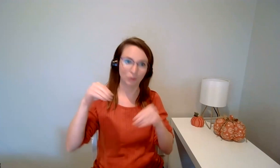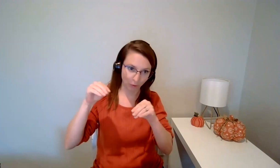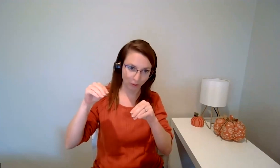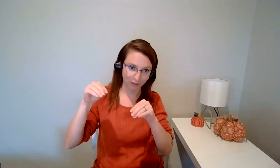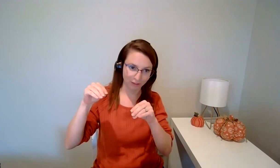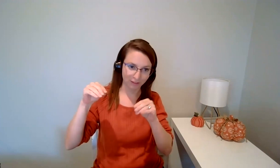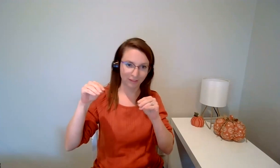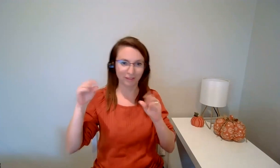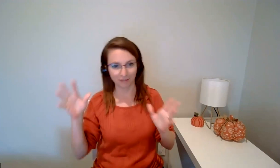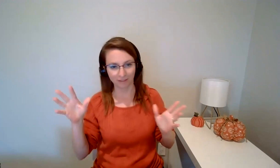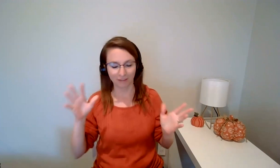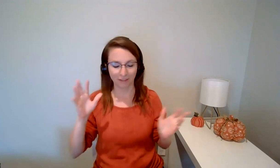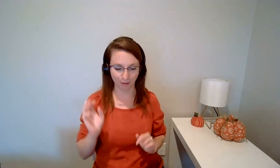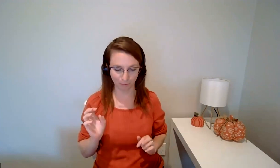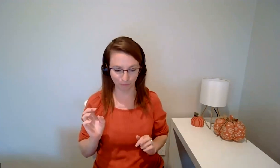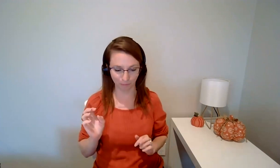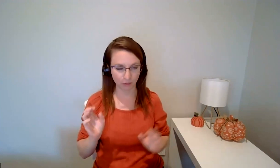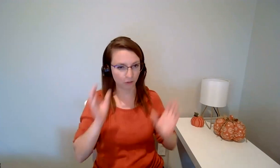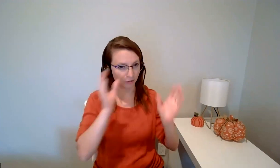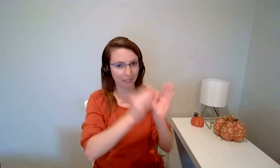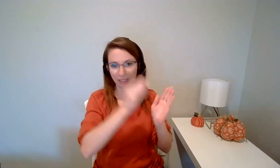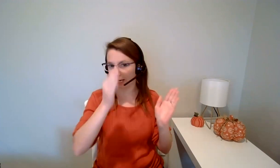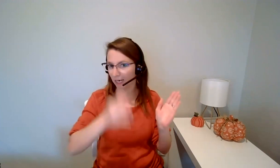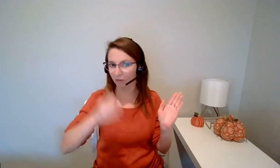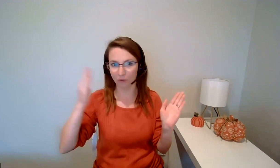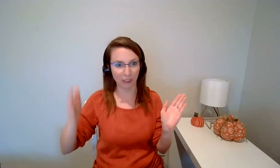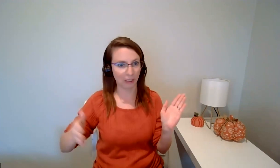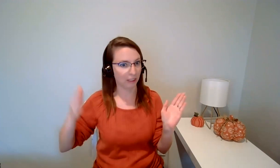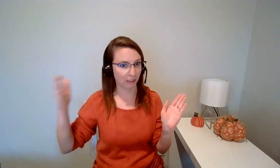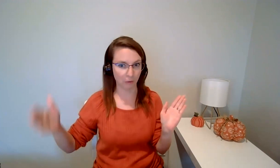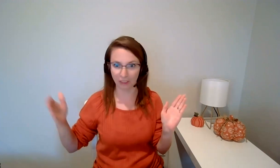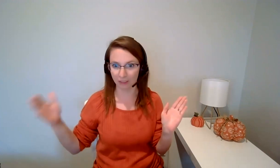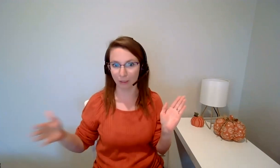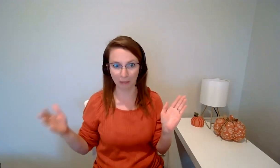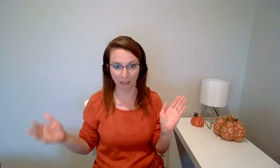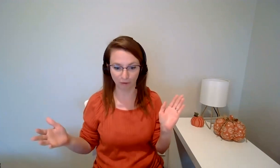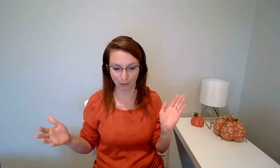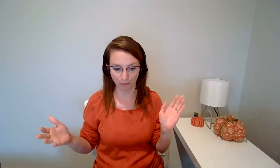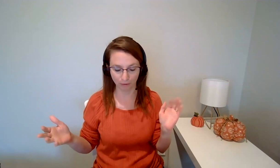store. So you're signing every single thing that's coming out of your mouth.